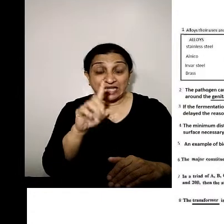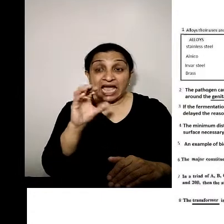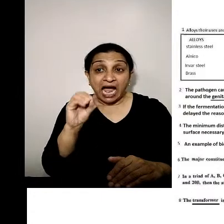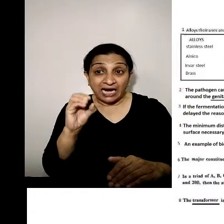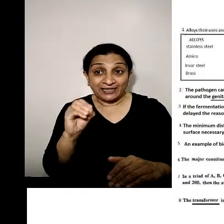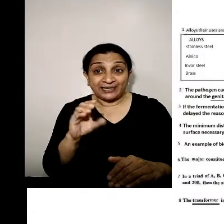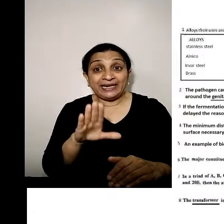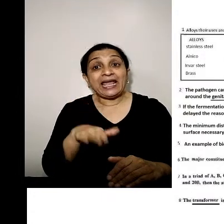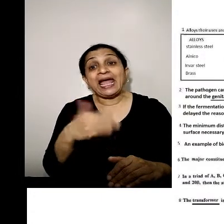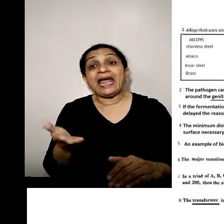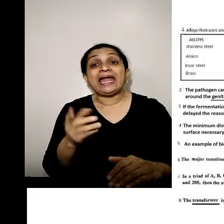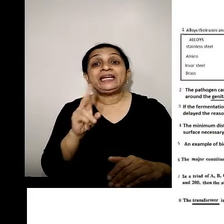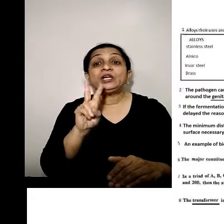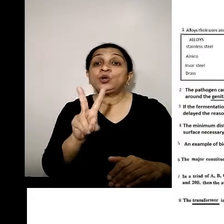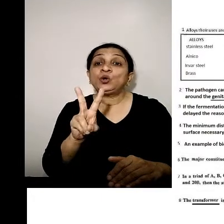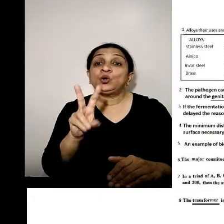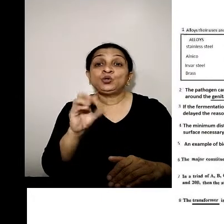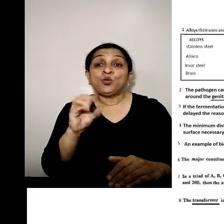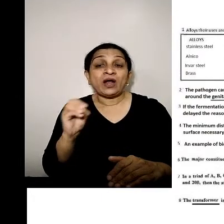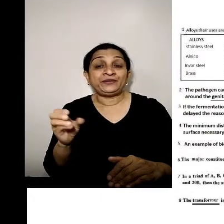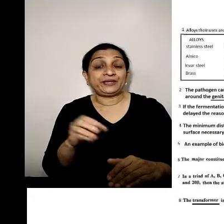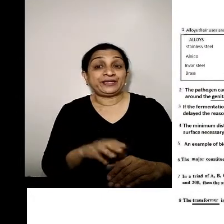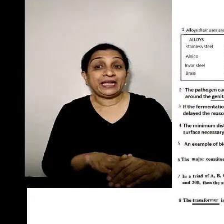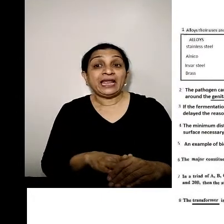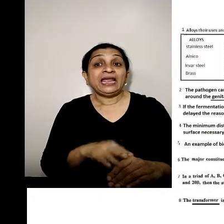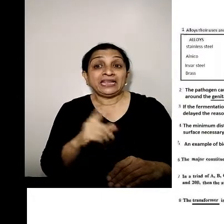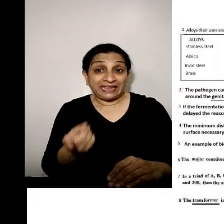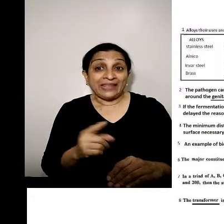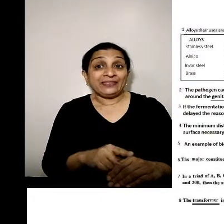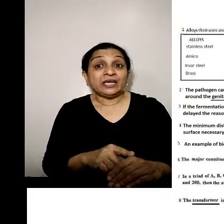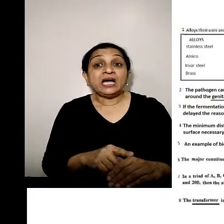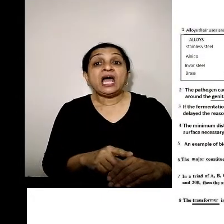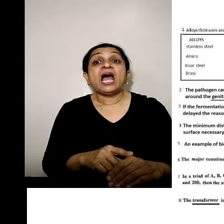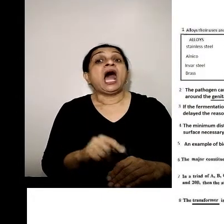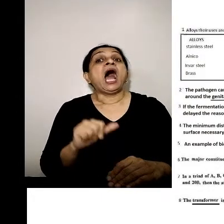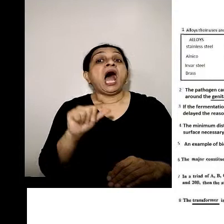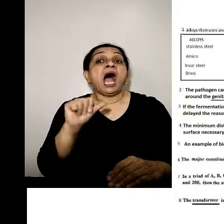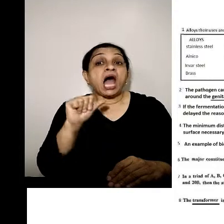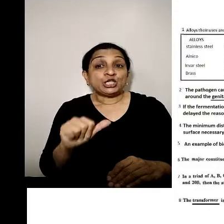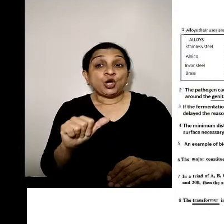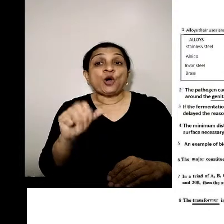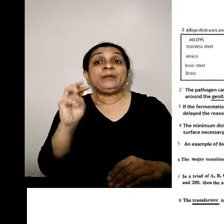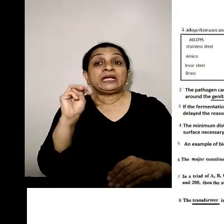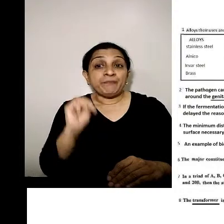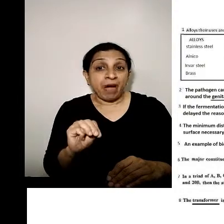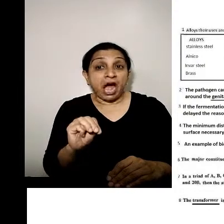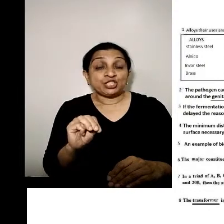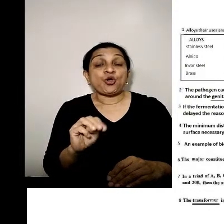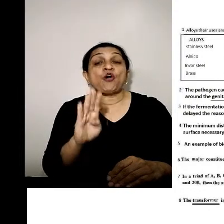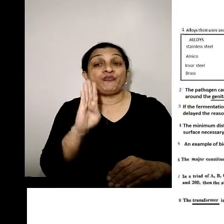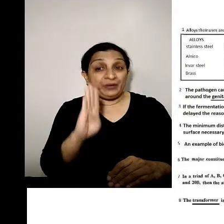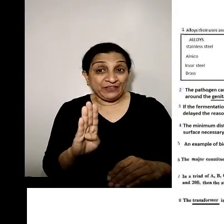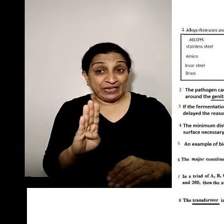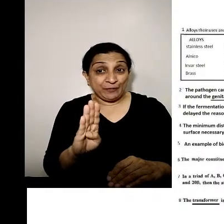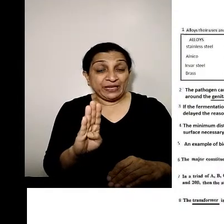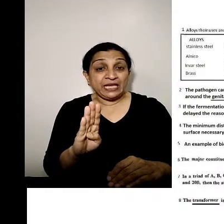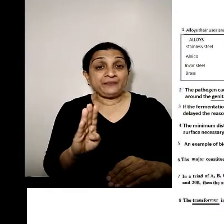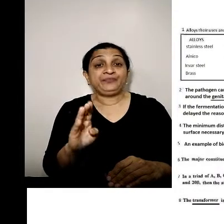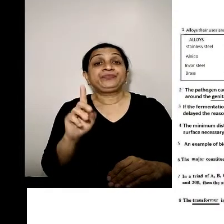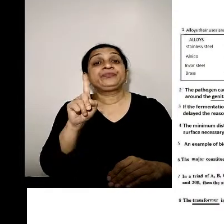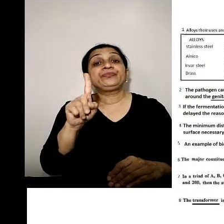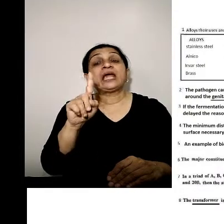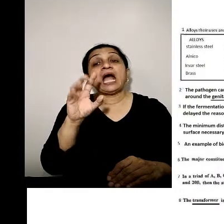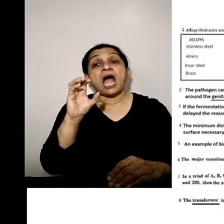is 100 and 200, then the atomic mass of B will